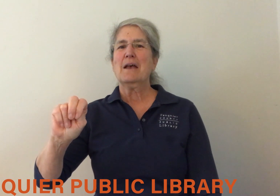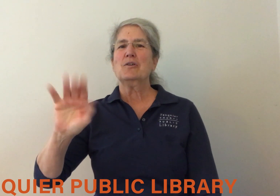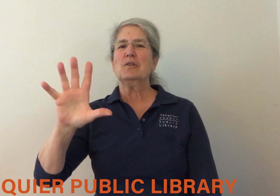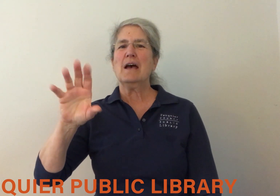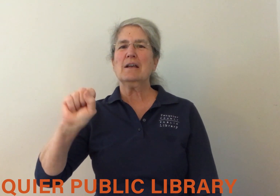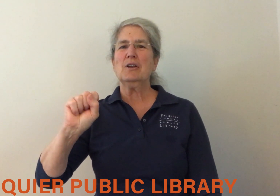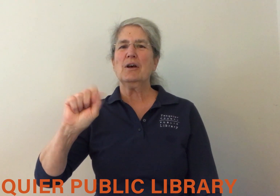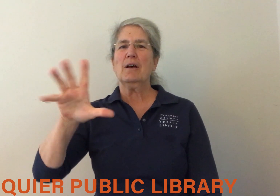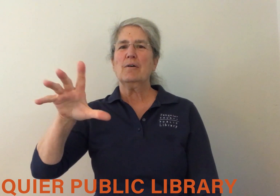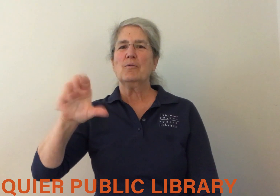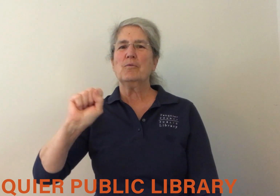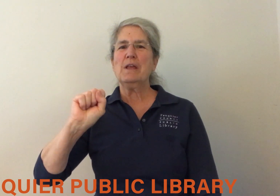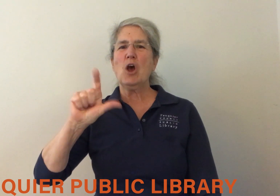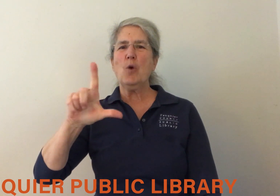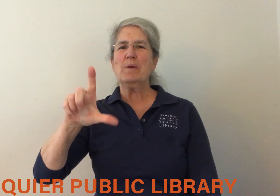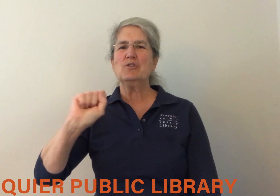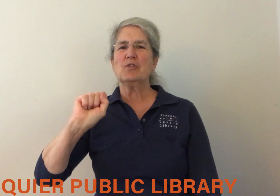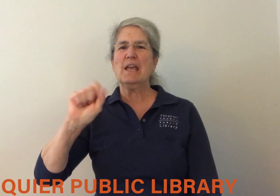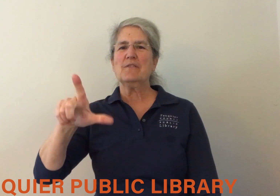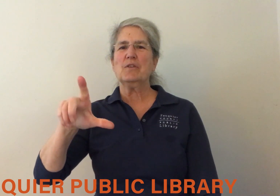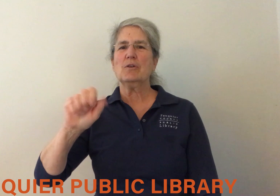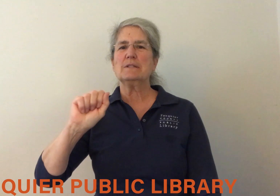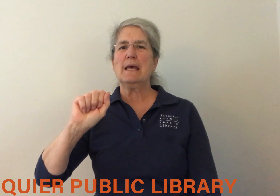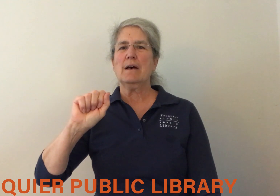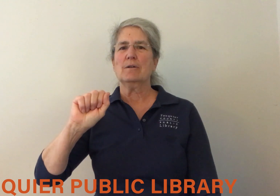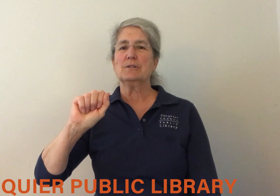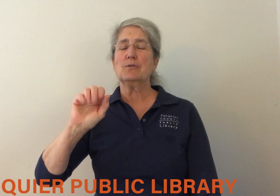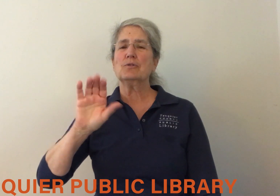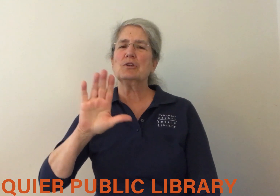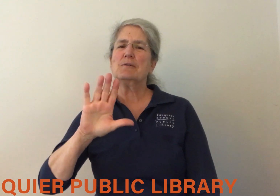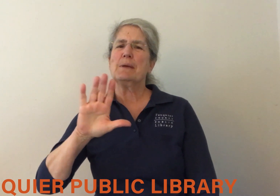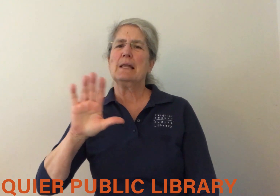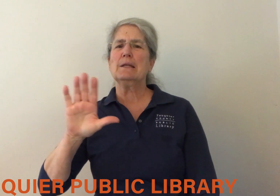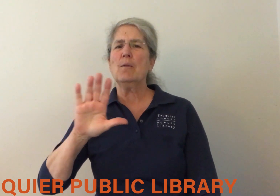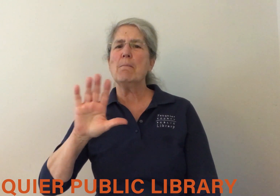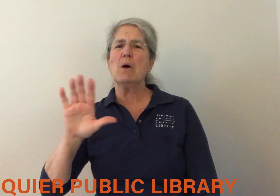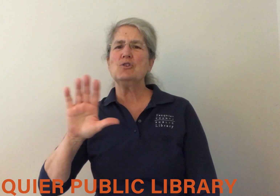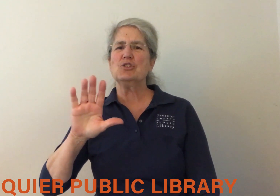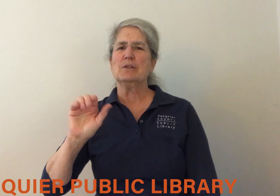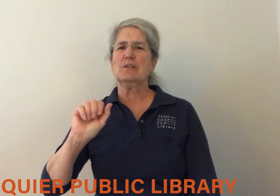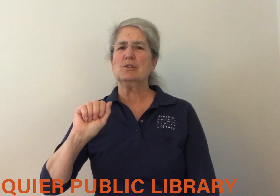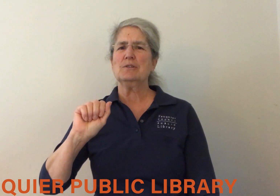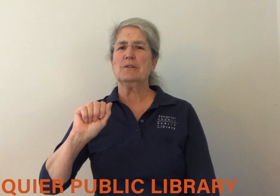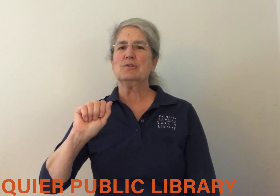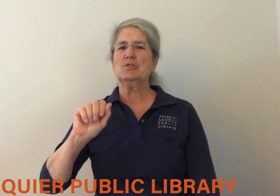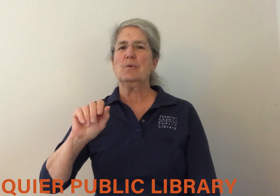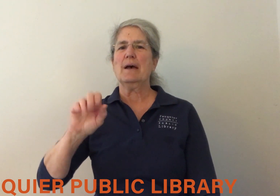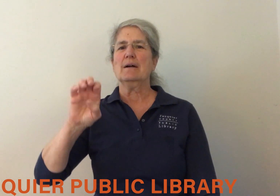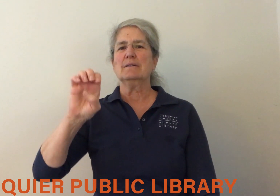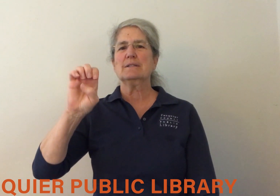You're not going to reopen your hand for those L's. There's going to be a little motion that shows that there's two L's.